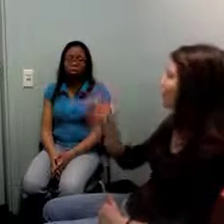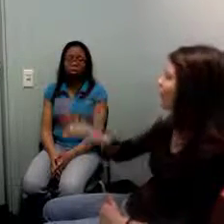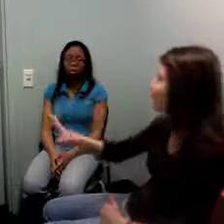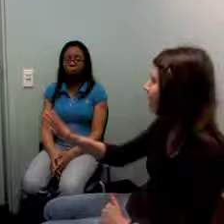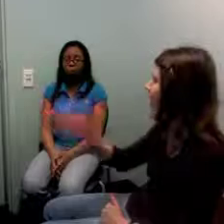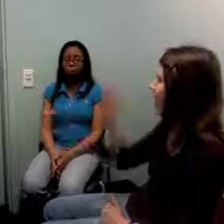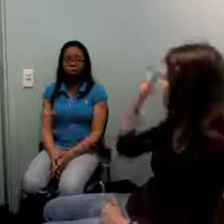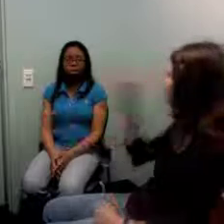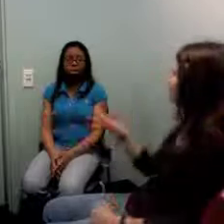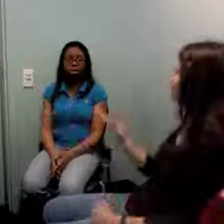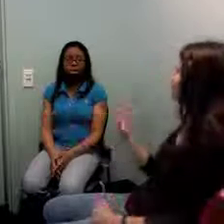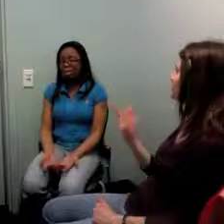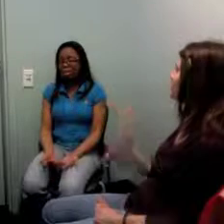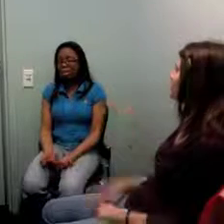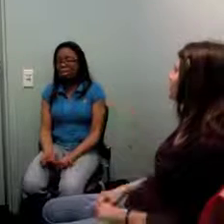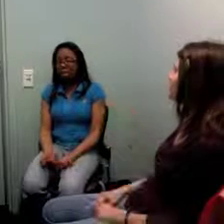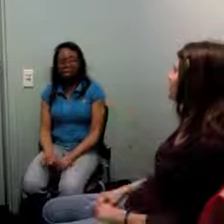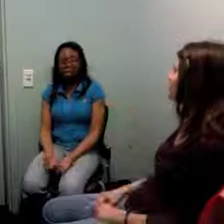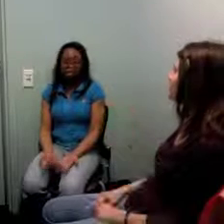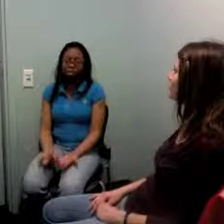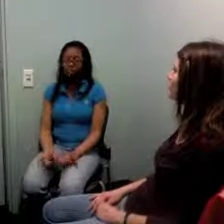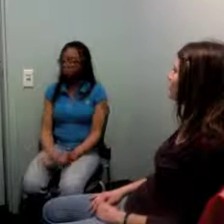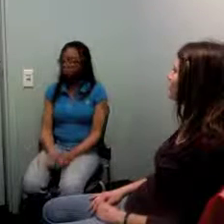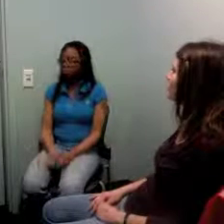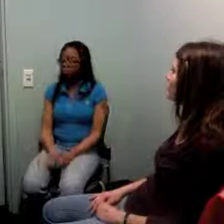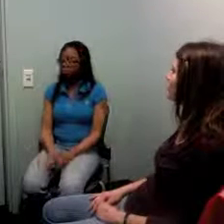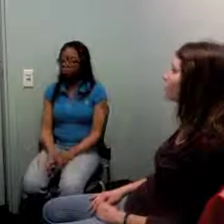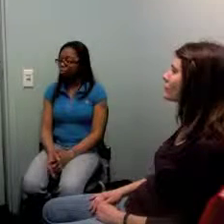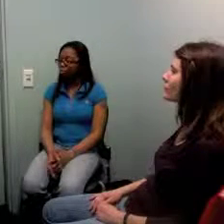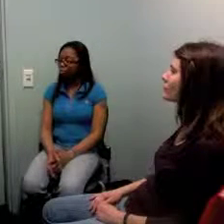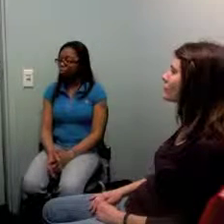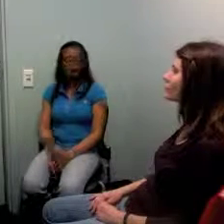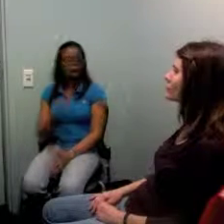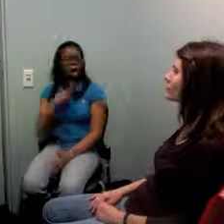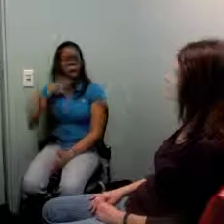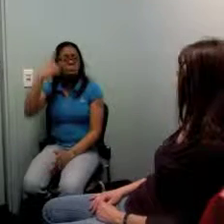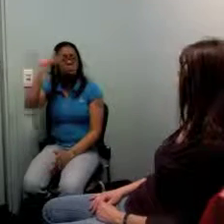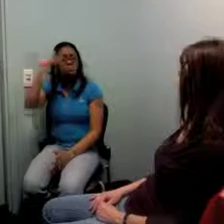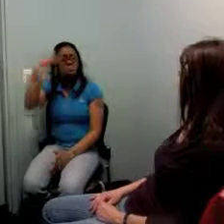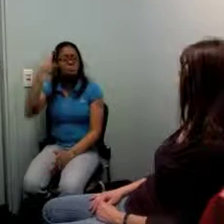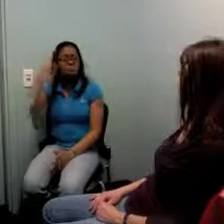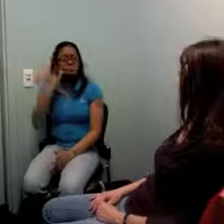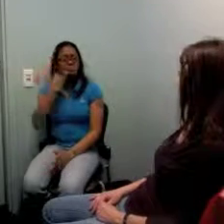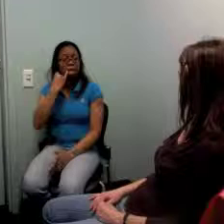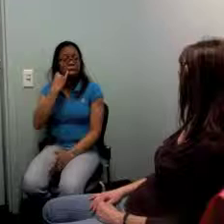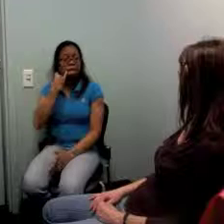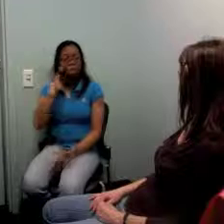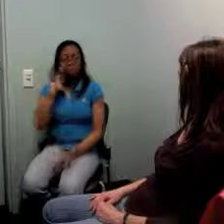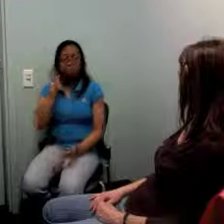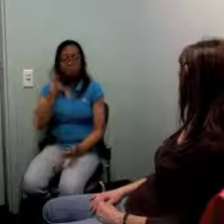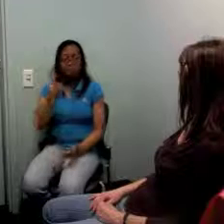for $3.75. Right. You know. I wonder if they let me get on as a college student.